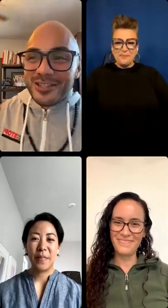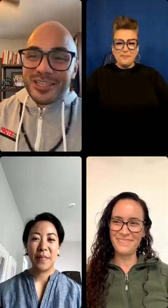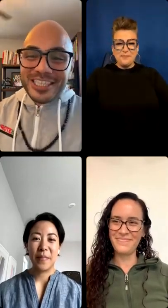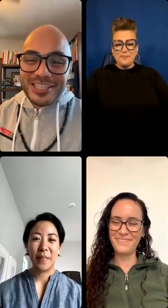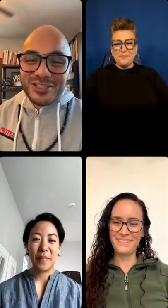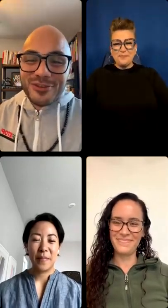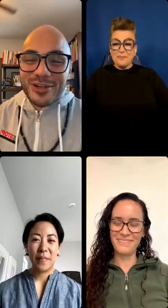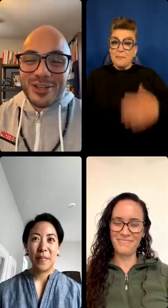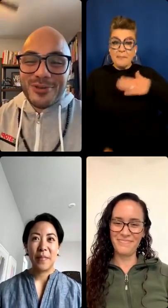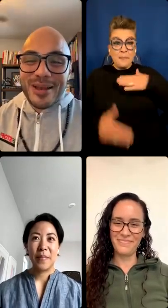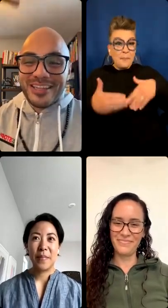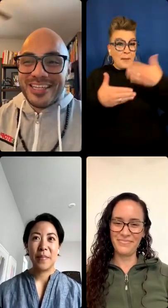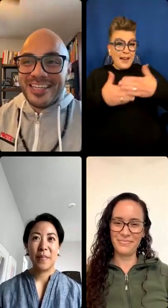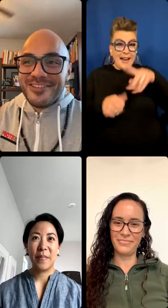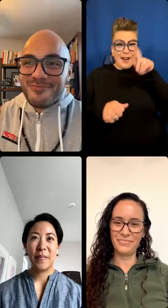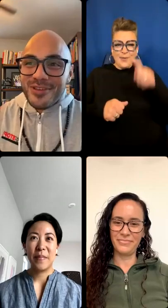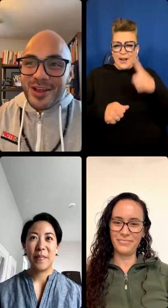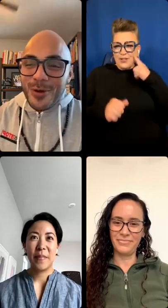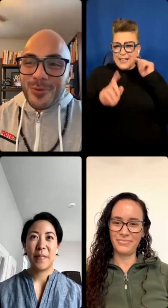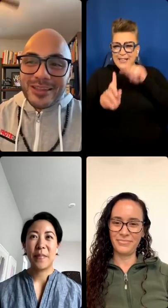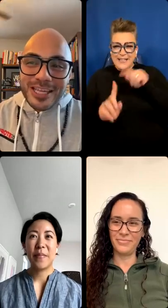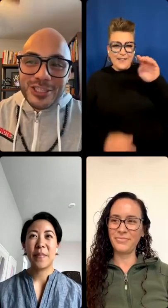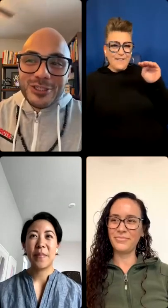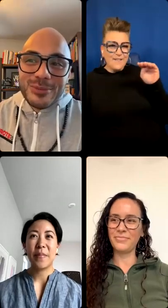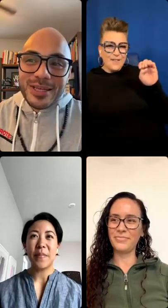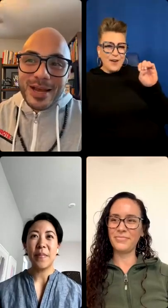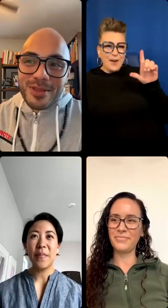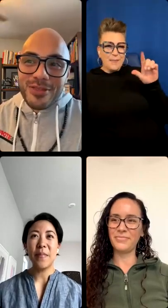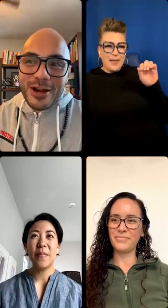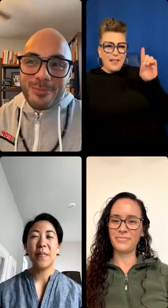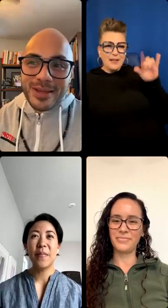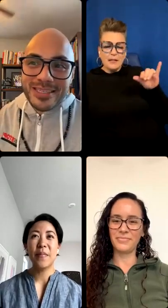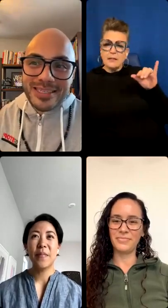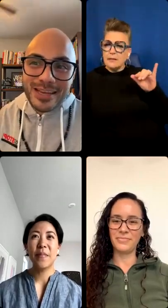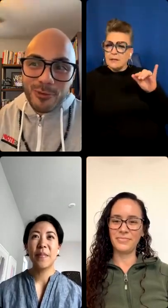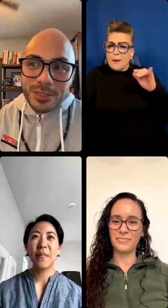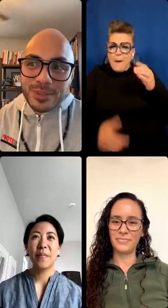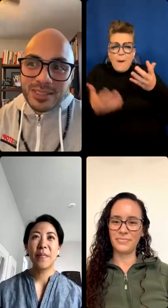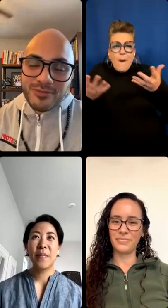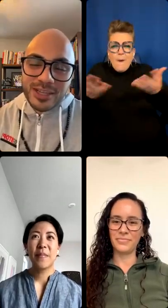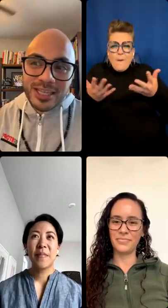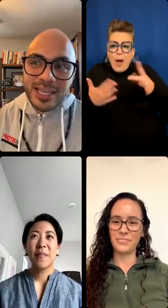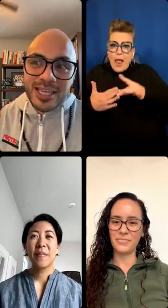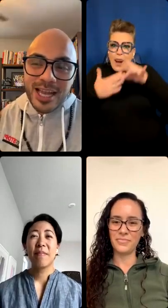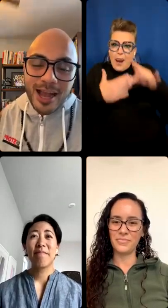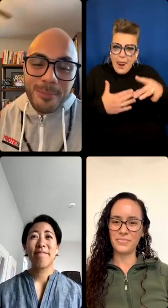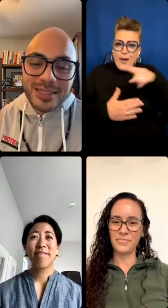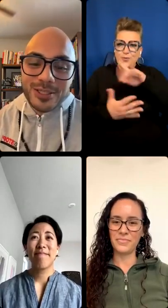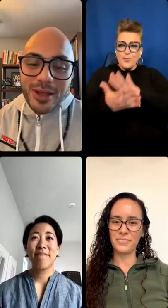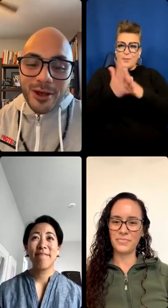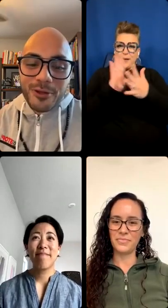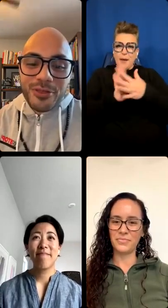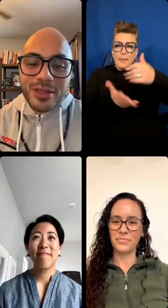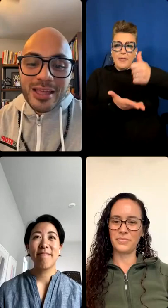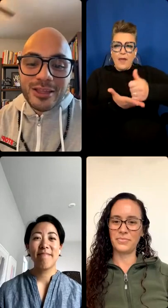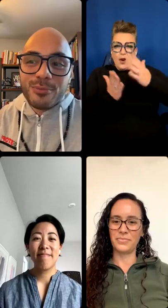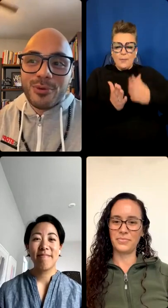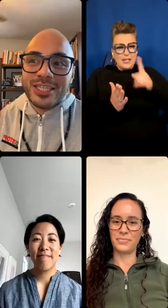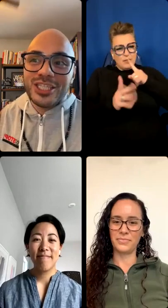My next question is for you, Melody. What led you to become a therapist, and more specifically, a mental